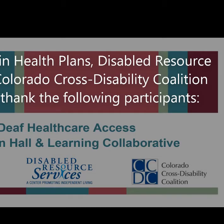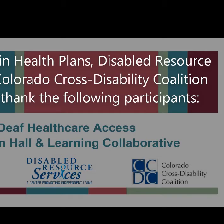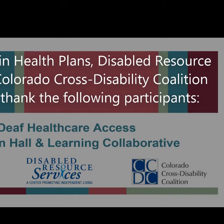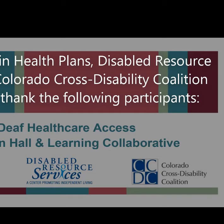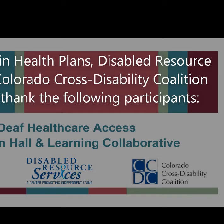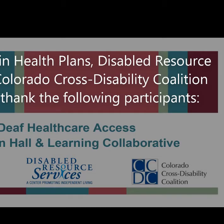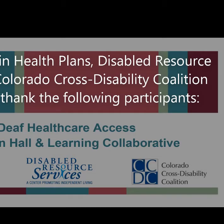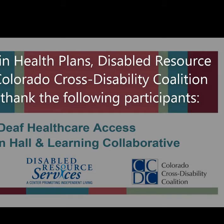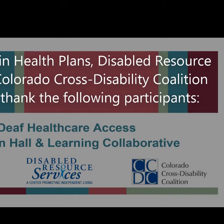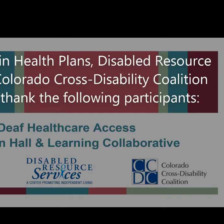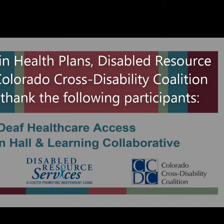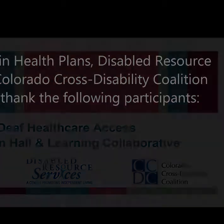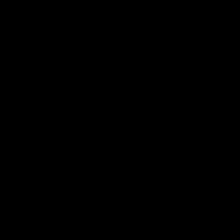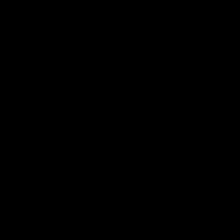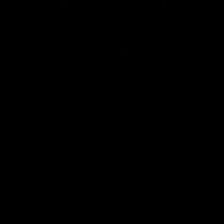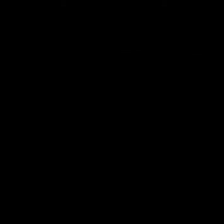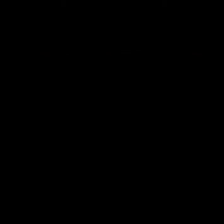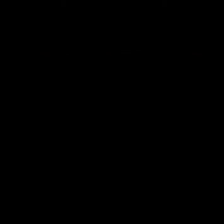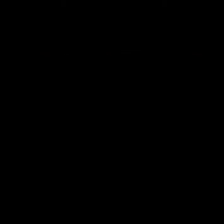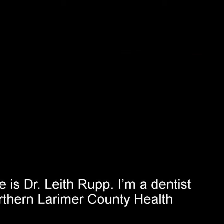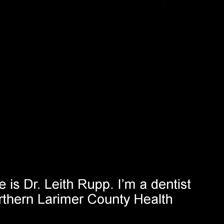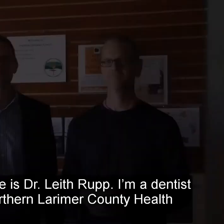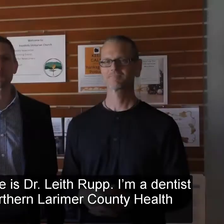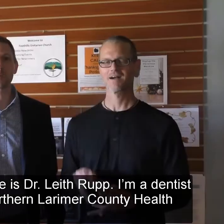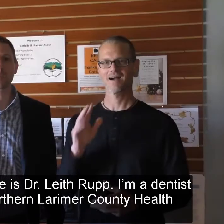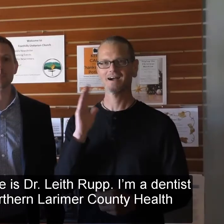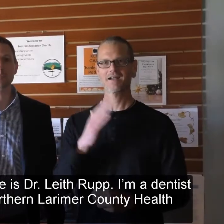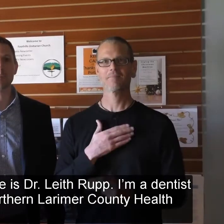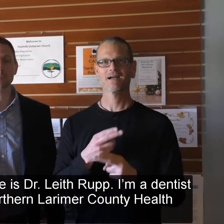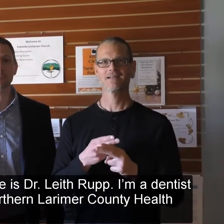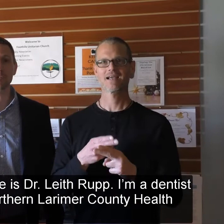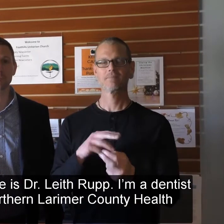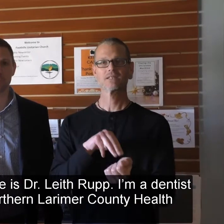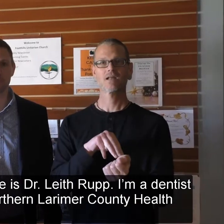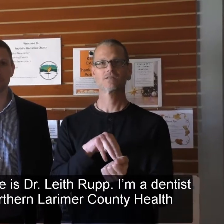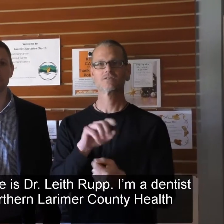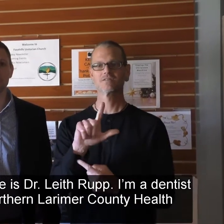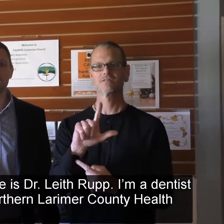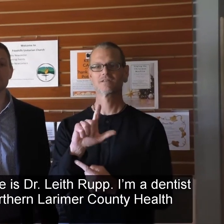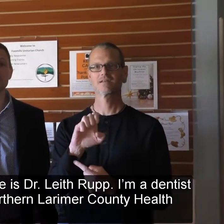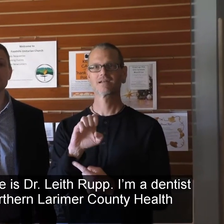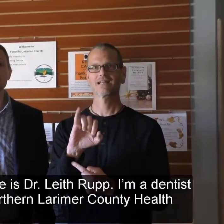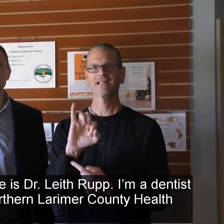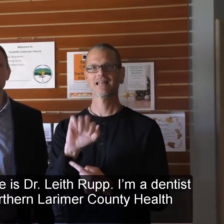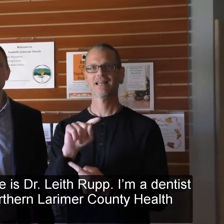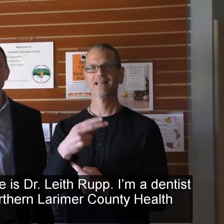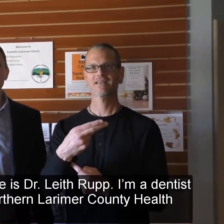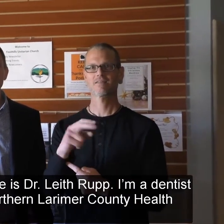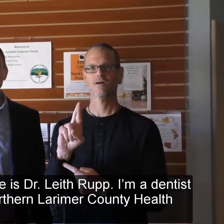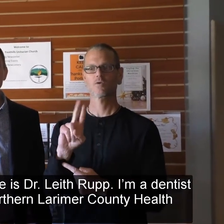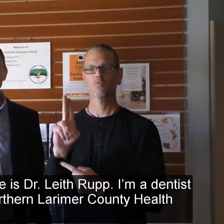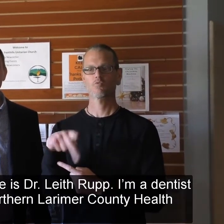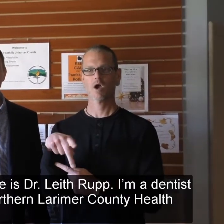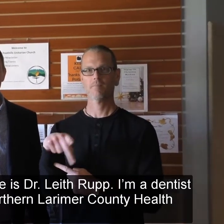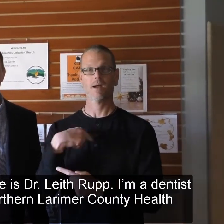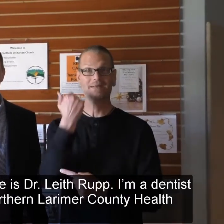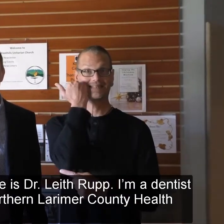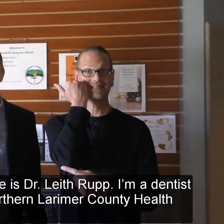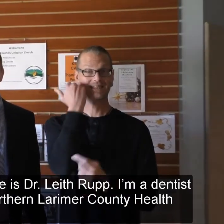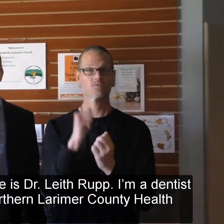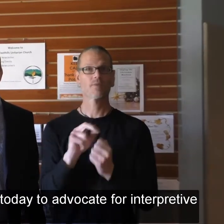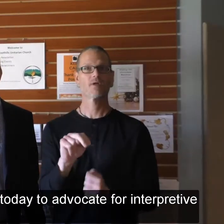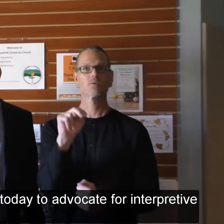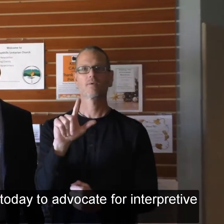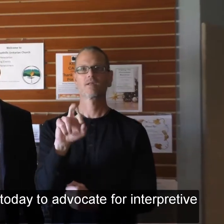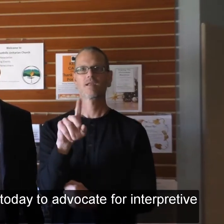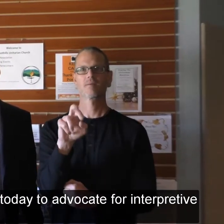Hi, my name is Dr. Lee Thrupp. I'm a dentist with the Northern Larimer County Health